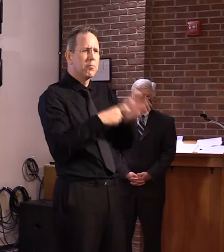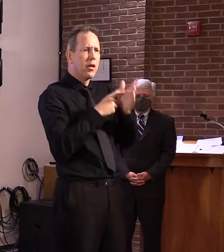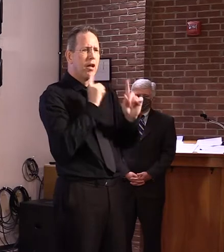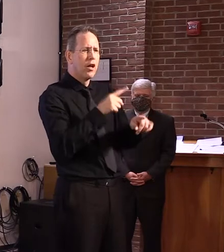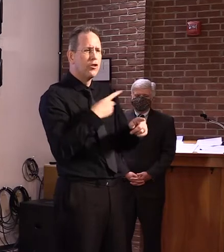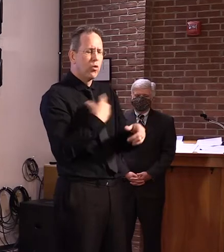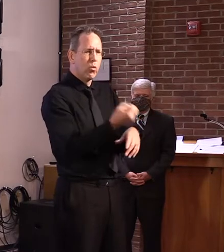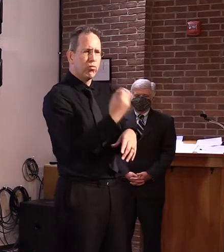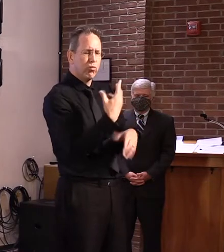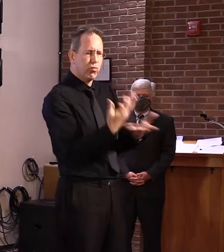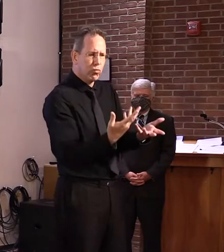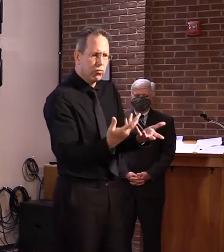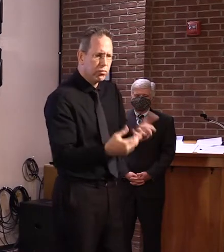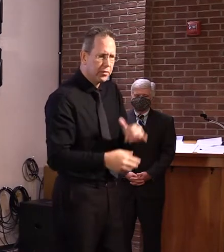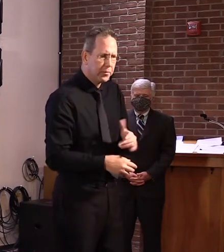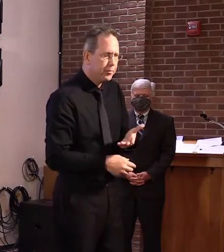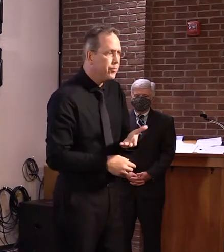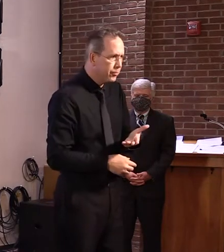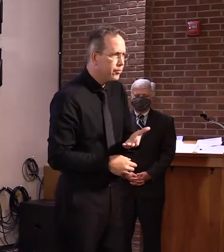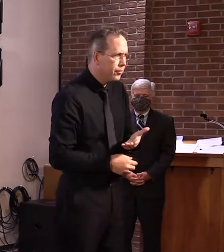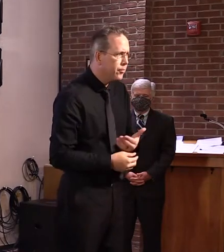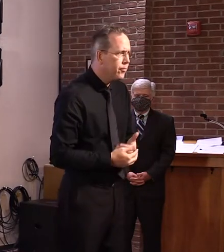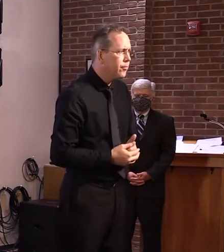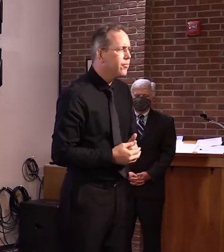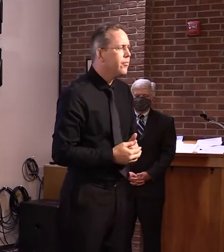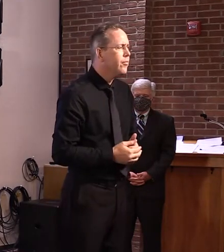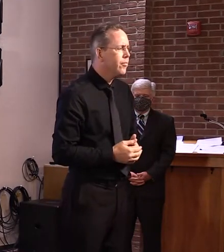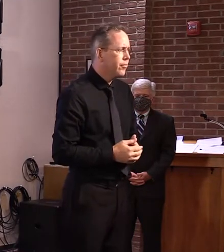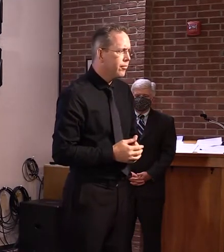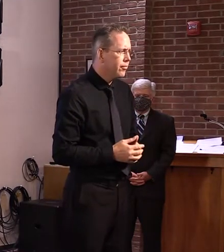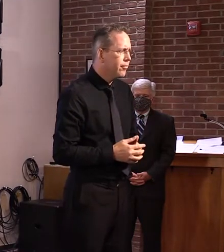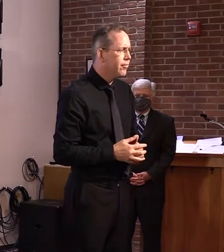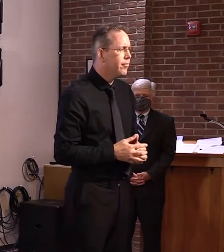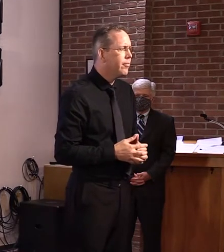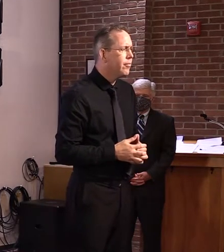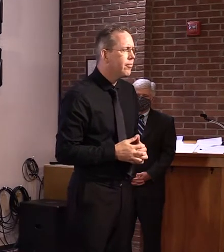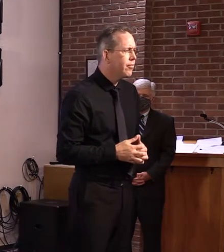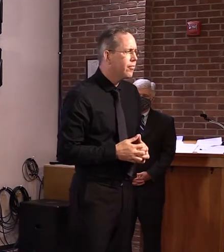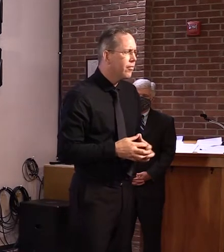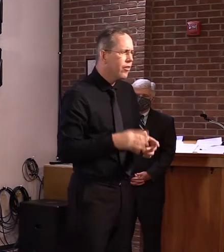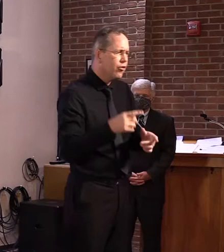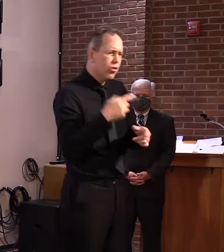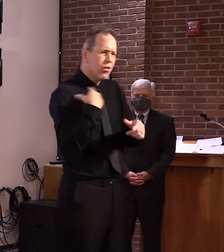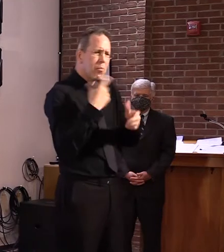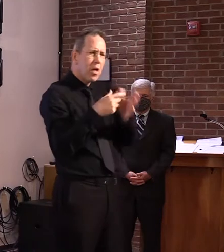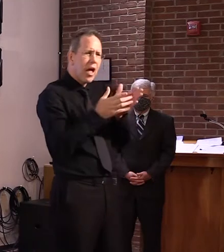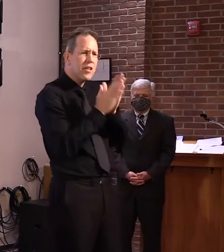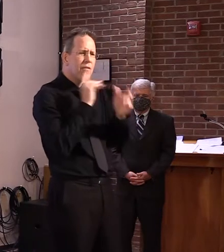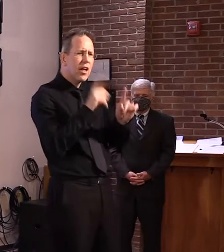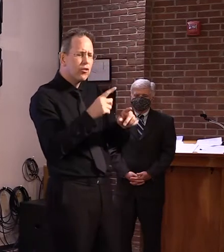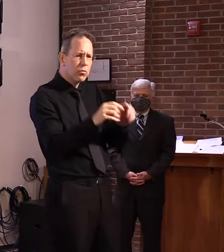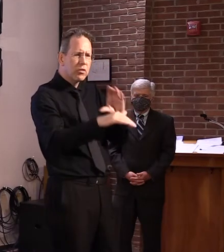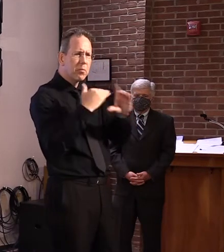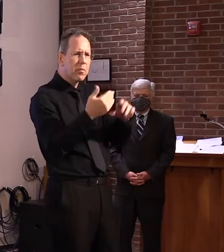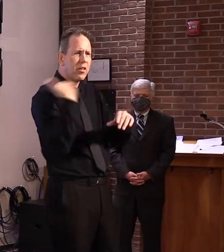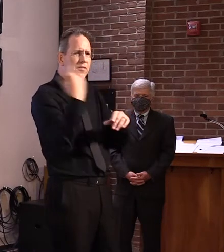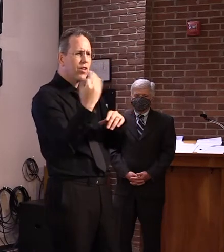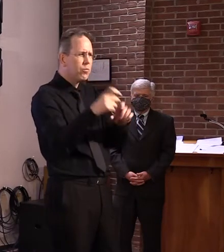information in order to get that info on Friday around 2 o'clock. Well, I was told that I would be sent the